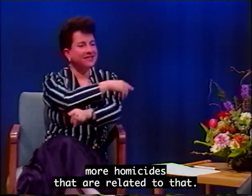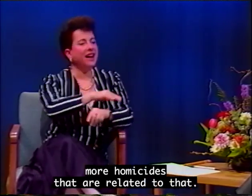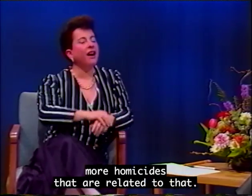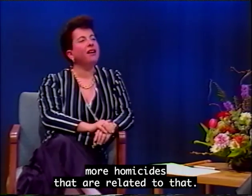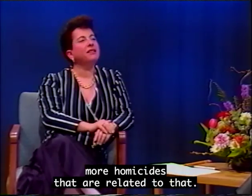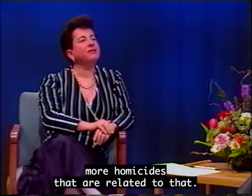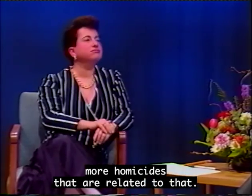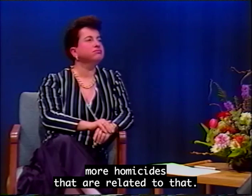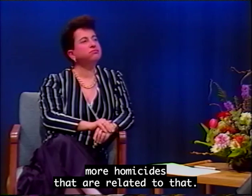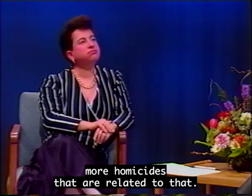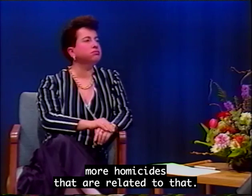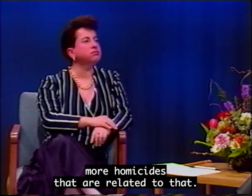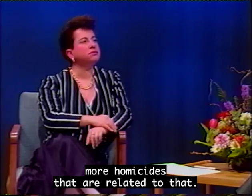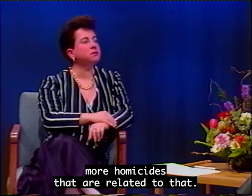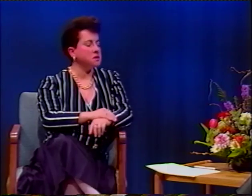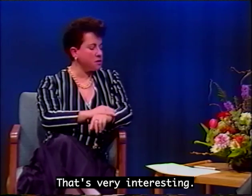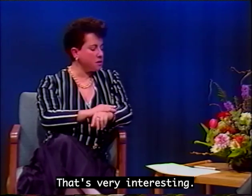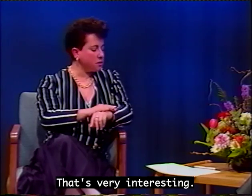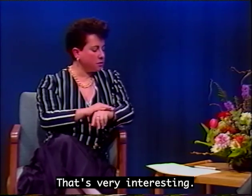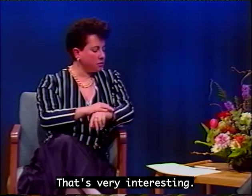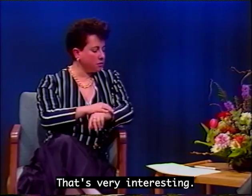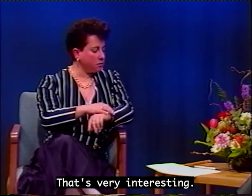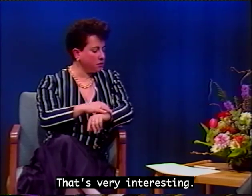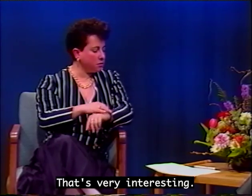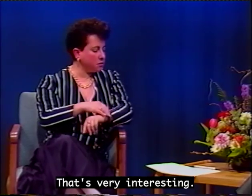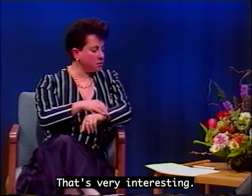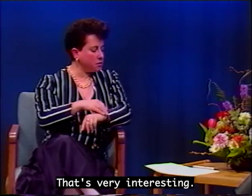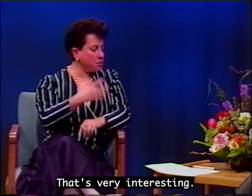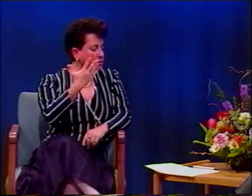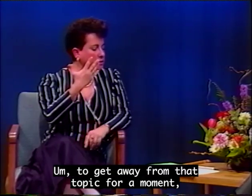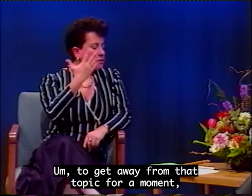more homicides that are related to that. That's very interesting.